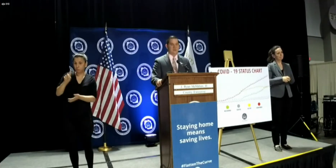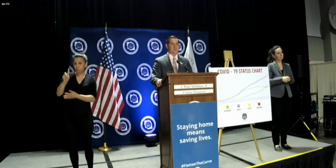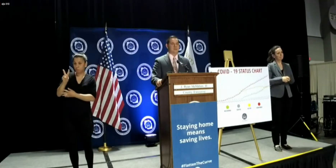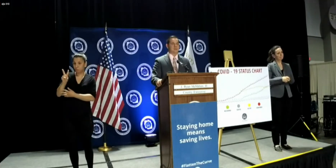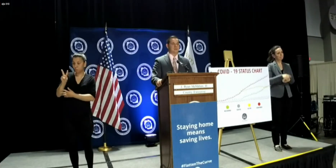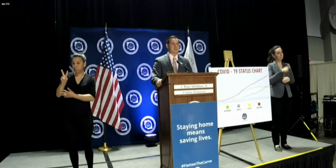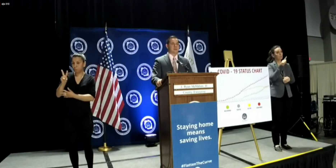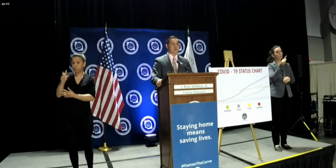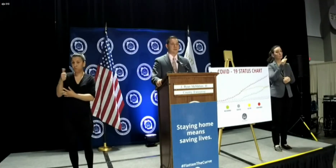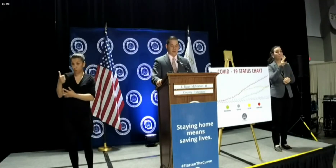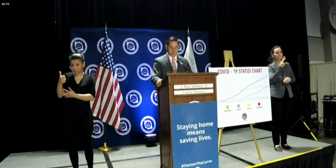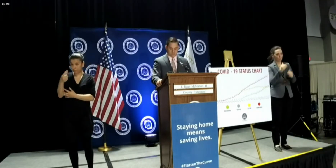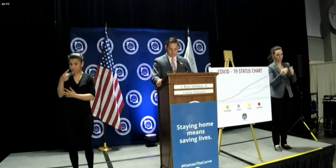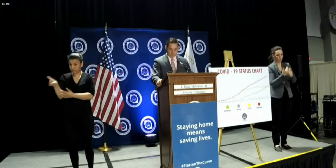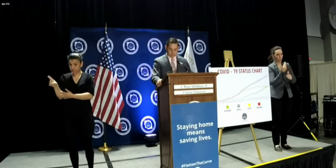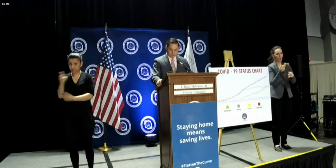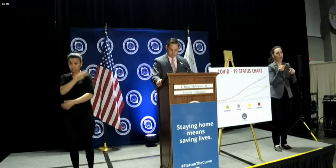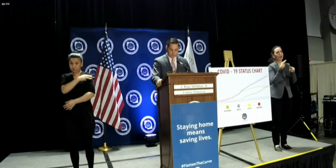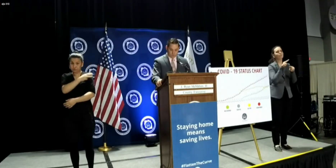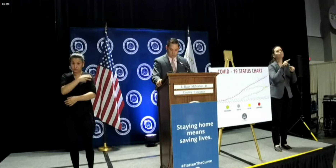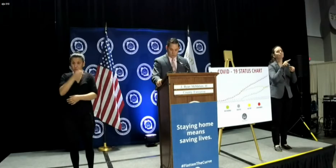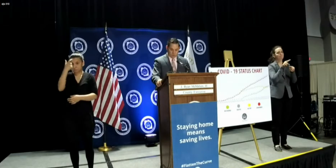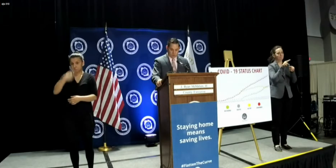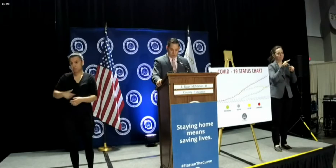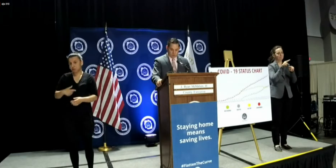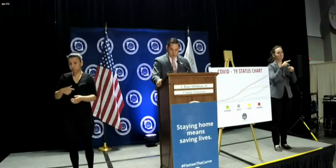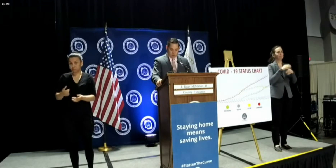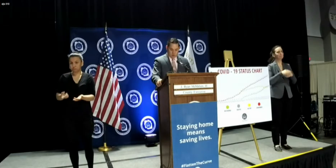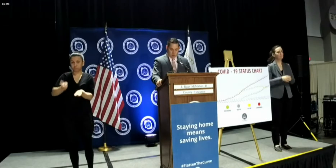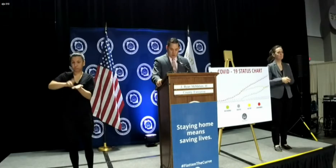new cases since yesterday.